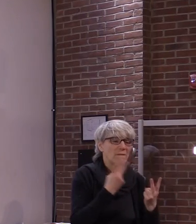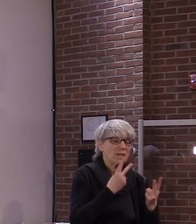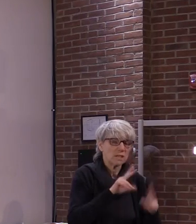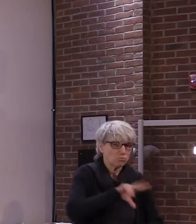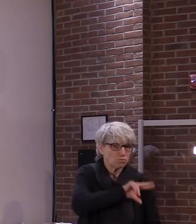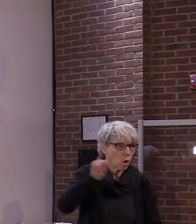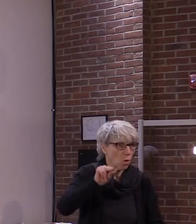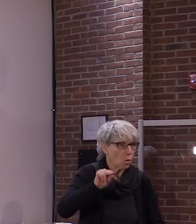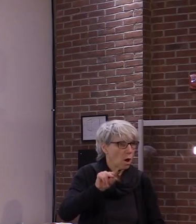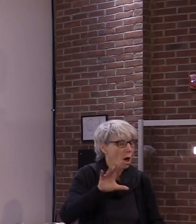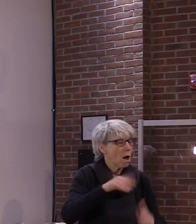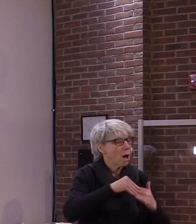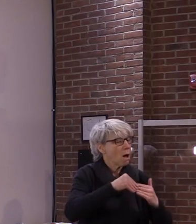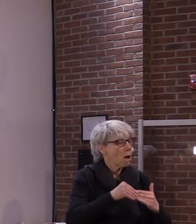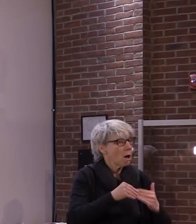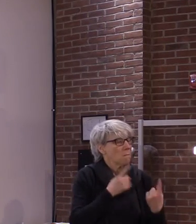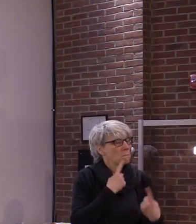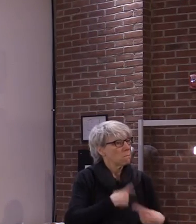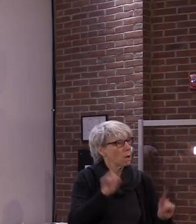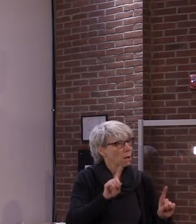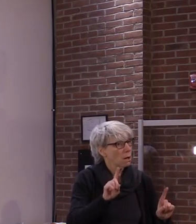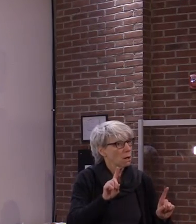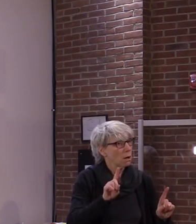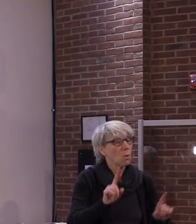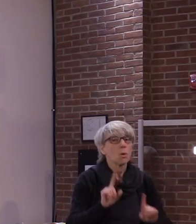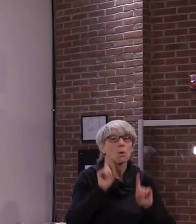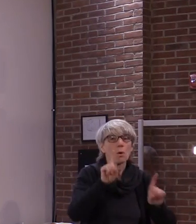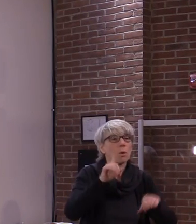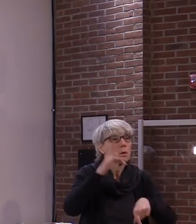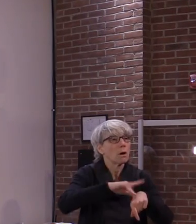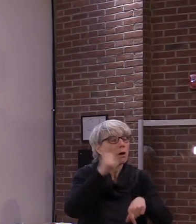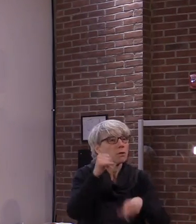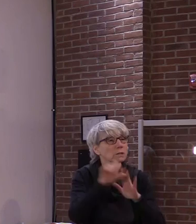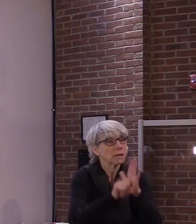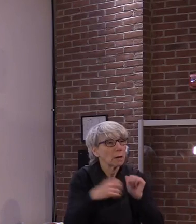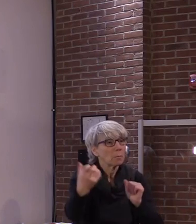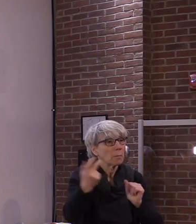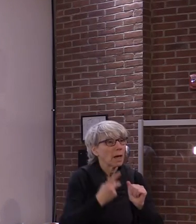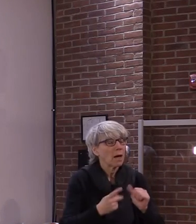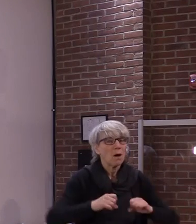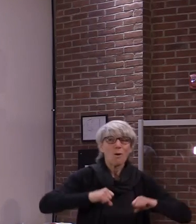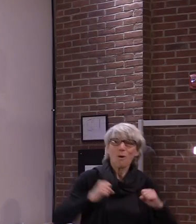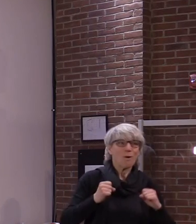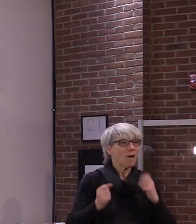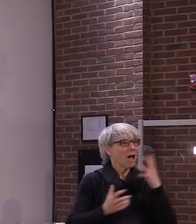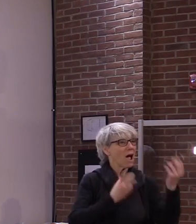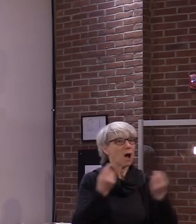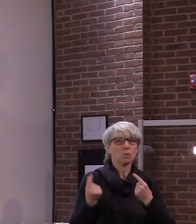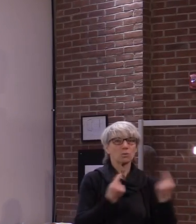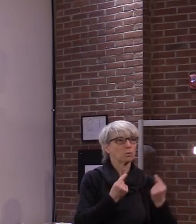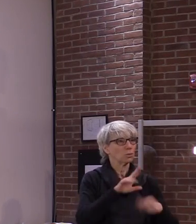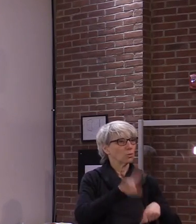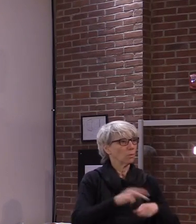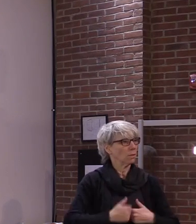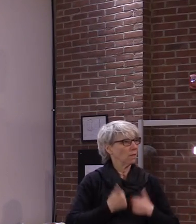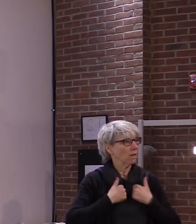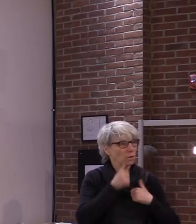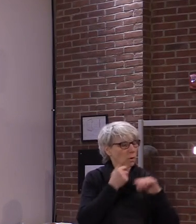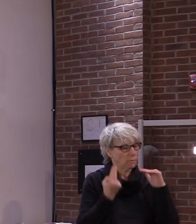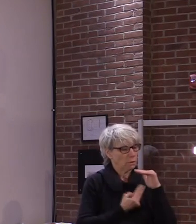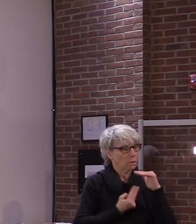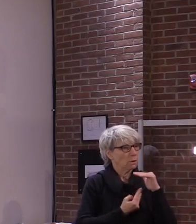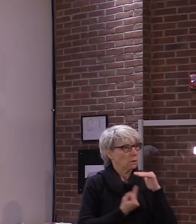quarantine requirements and allowing for limited gathering for vaccinated people. These are small steps forward, but they